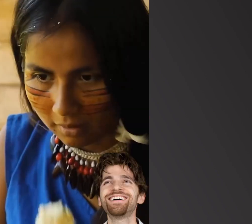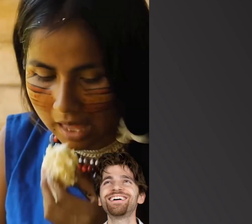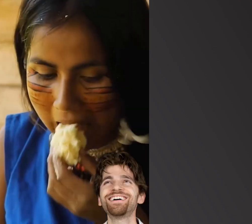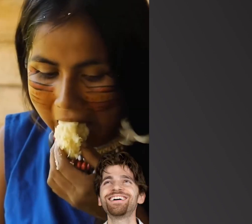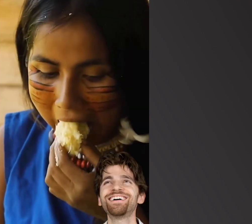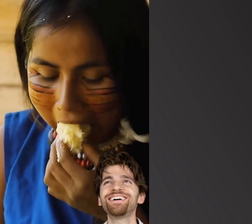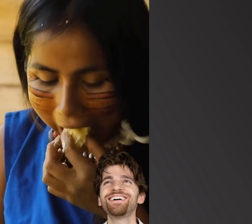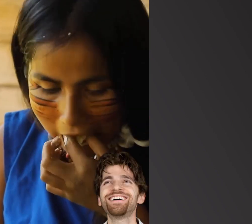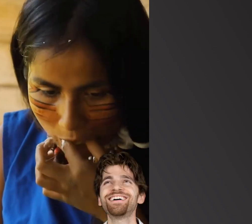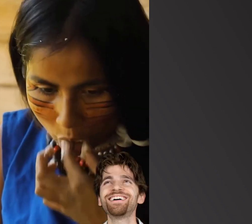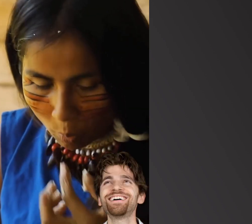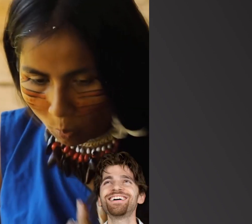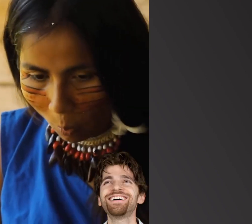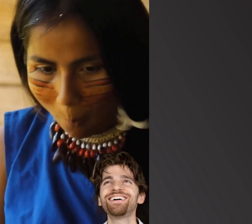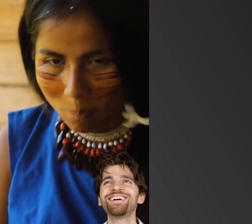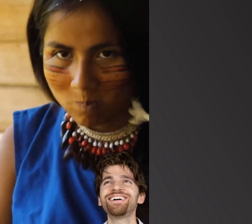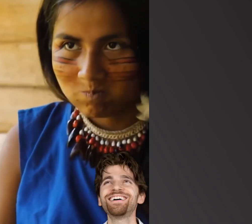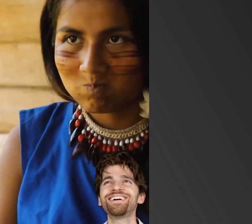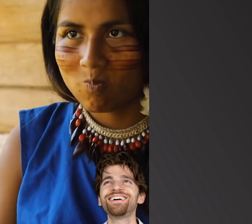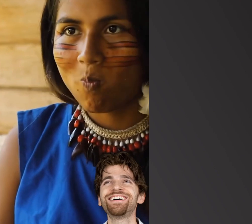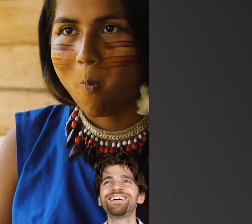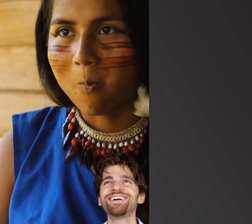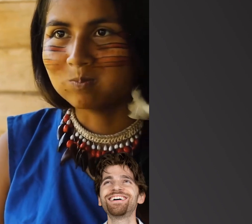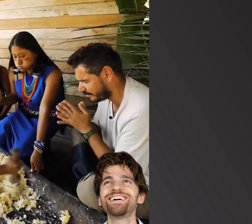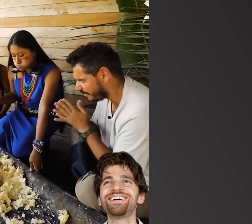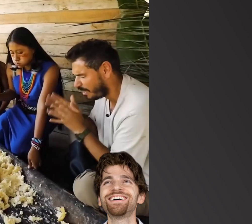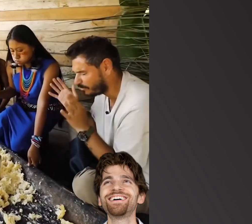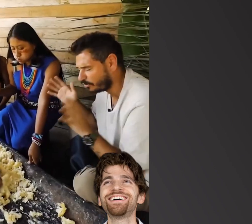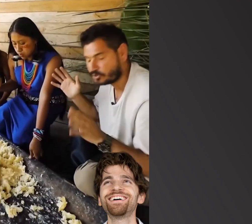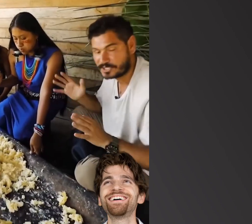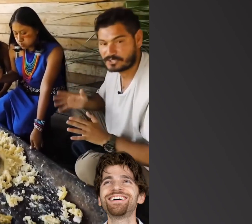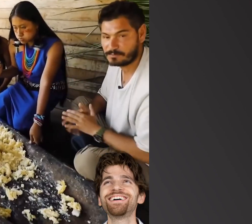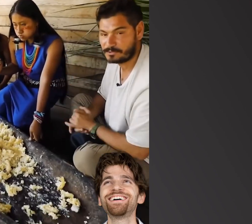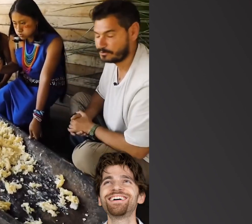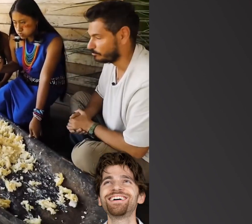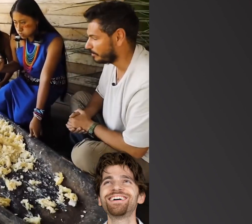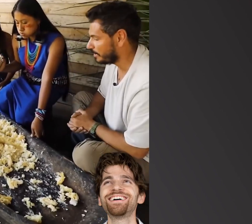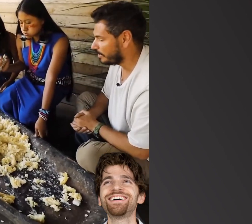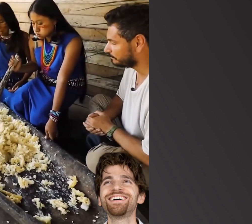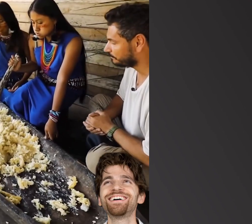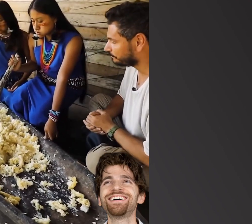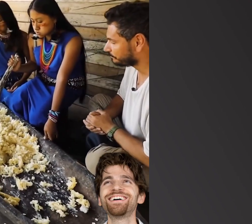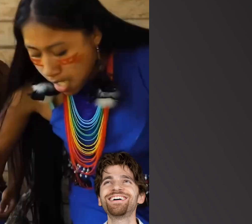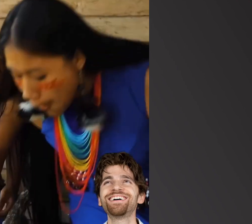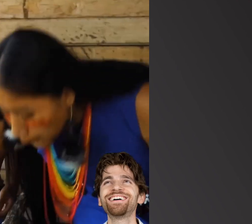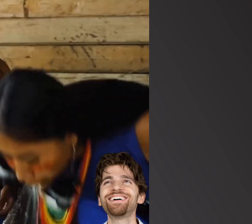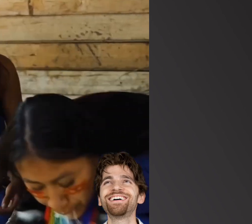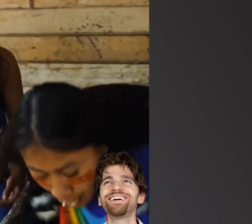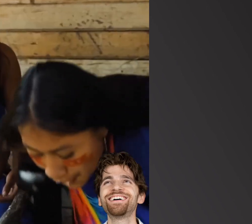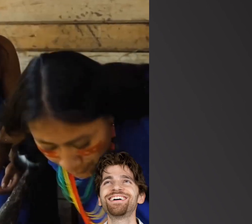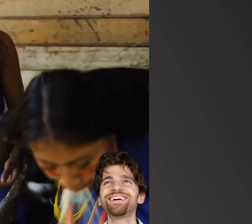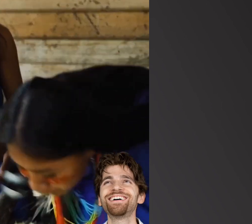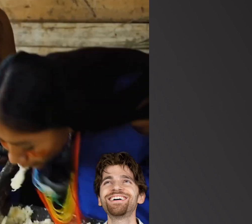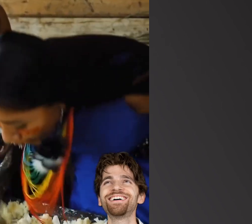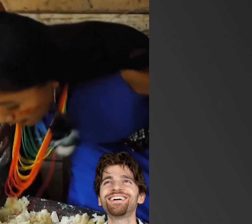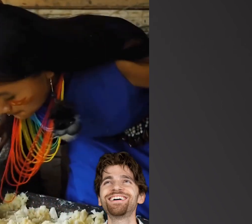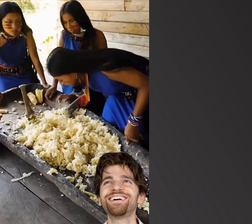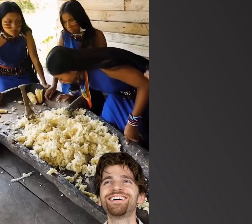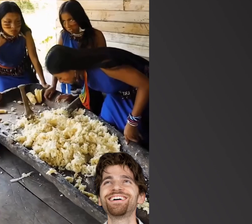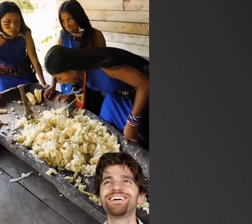piano o per un gustoso contorno, il purè di sputate. Inoltre, grazie alla presenza di enzimi digestivi e succhi drastici, i principi attivi di till